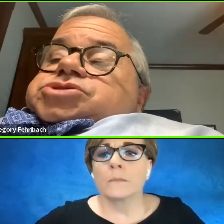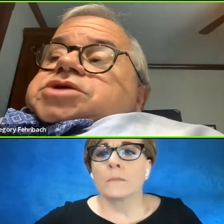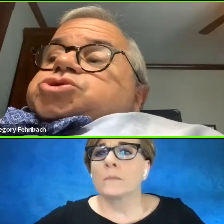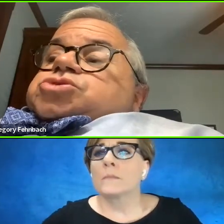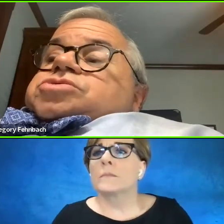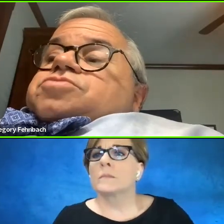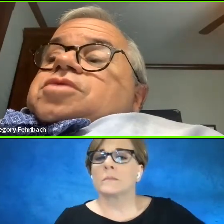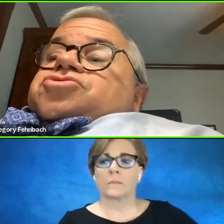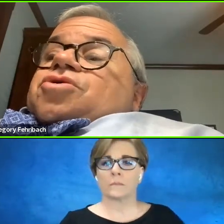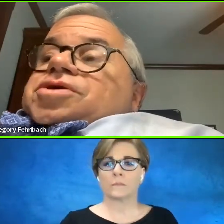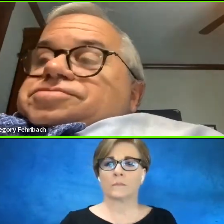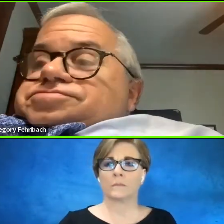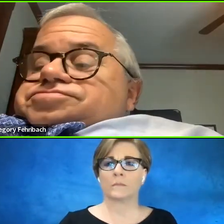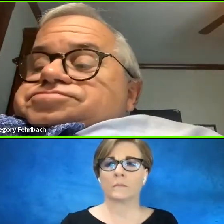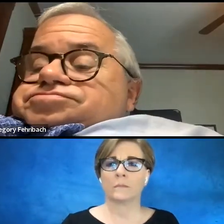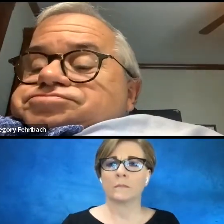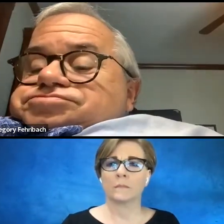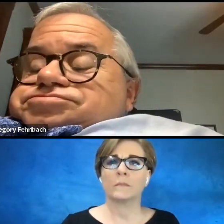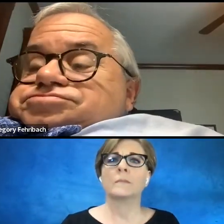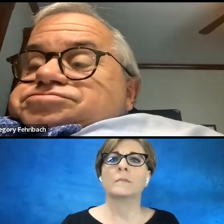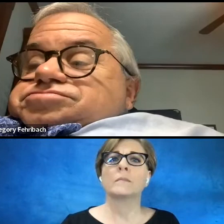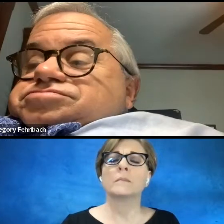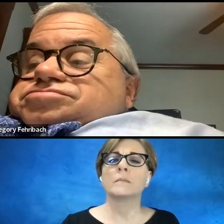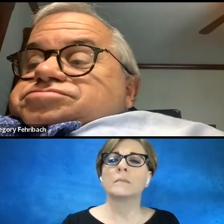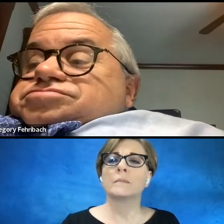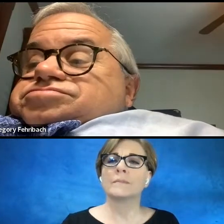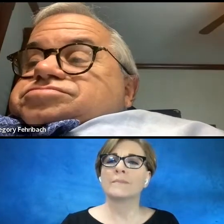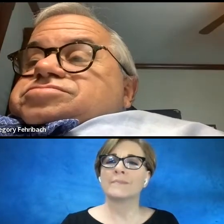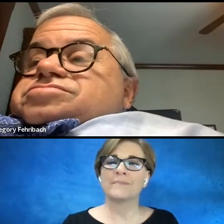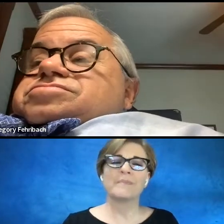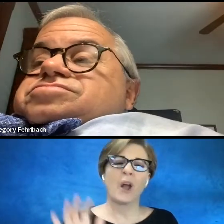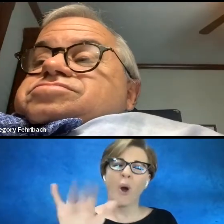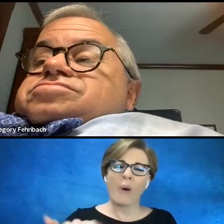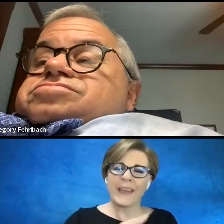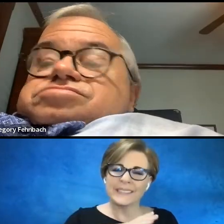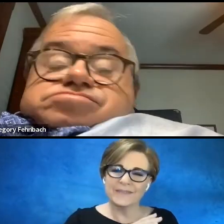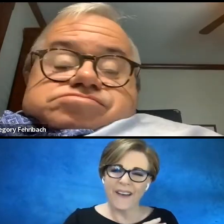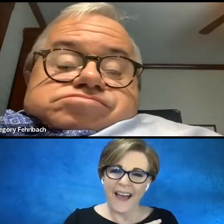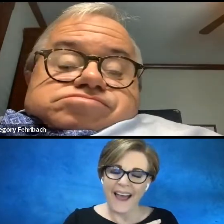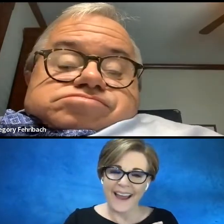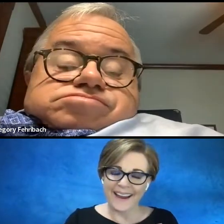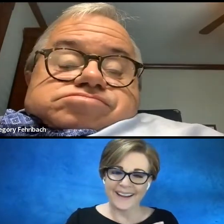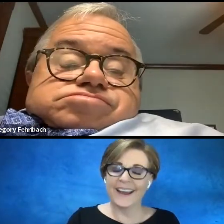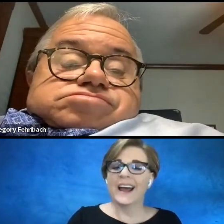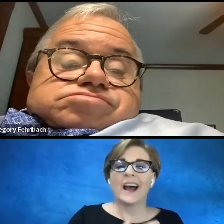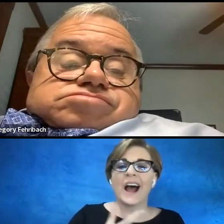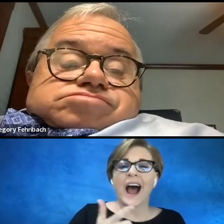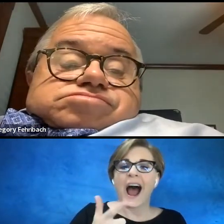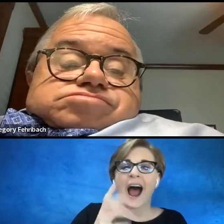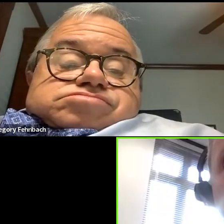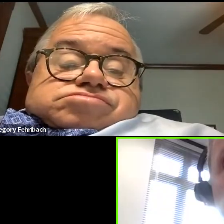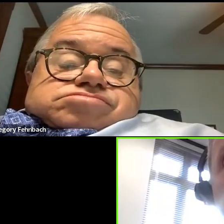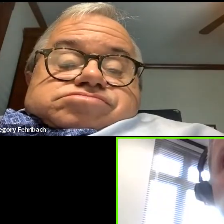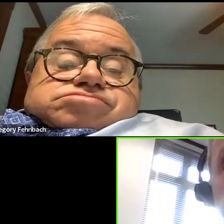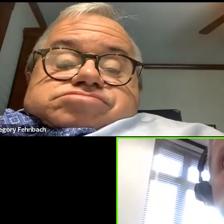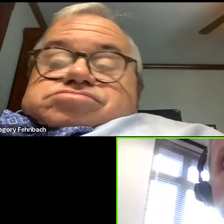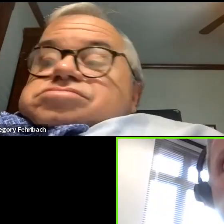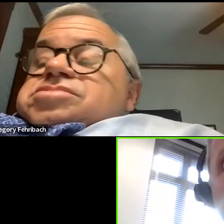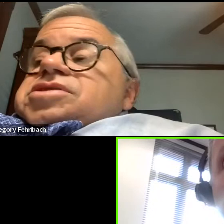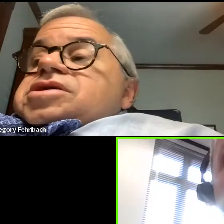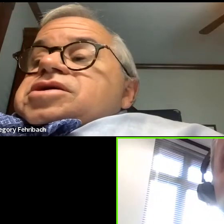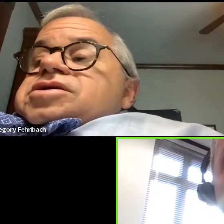I skipped you and I'm sorry. Oh, that's fine, Greg. Thank you. I would defer to the comments from the chair and from the executive director